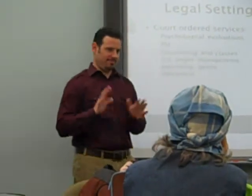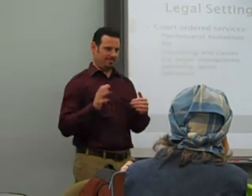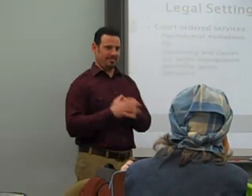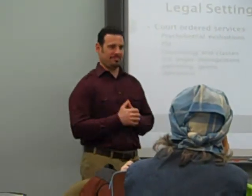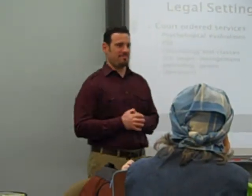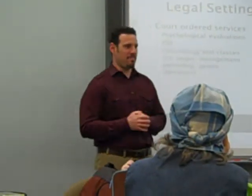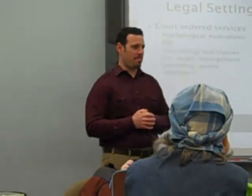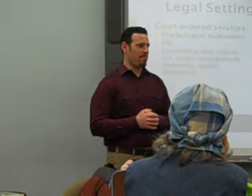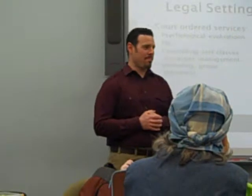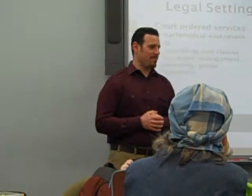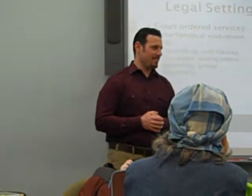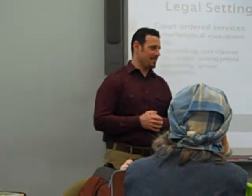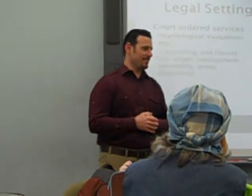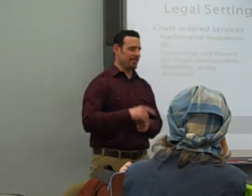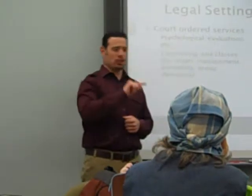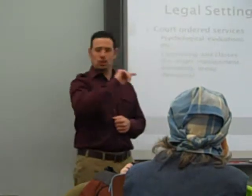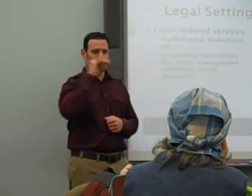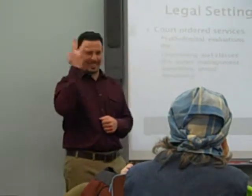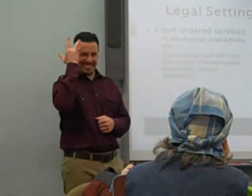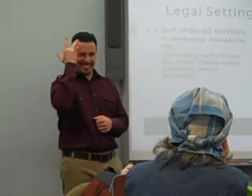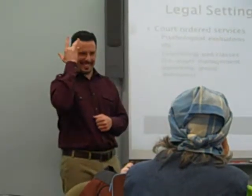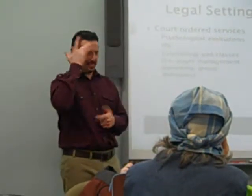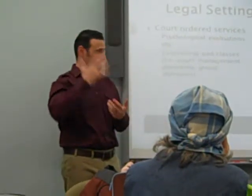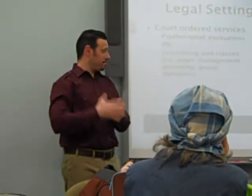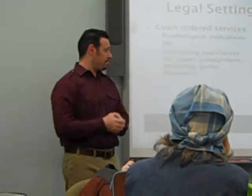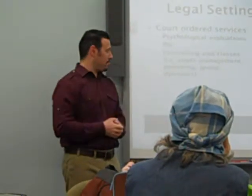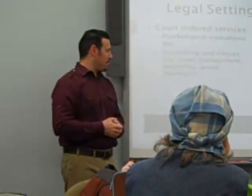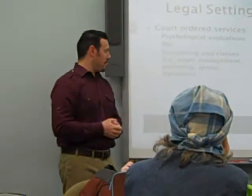of that situation sometimes. It's just too sick.